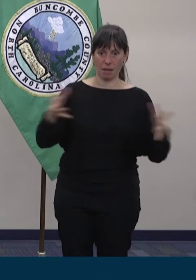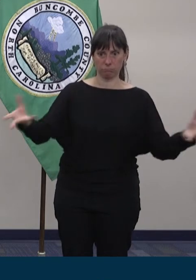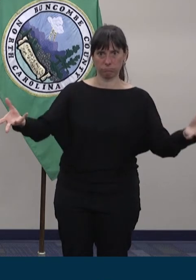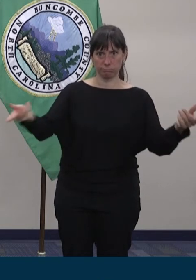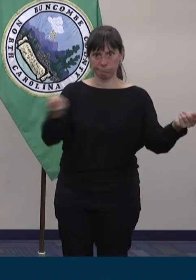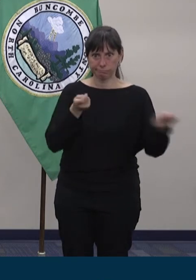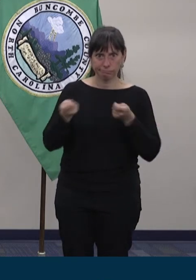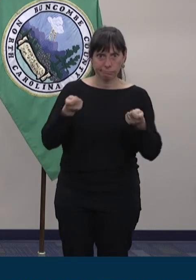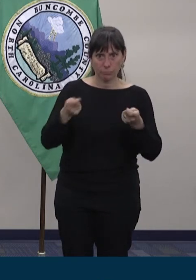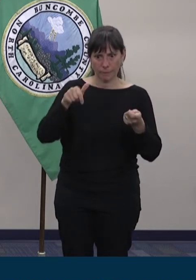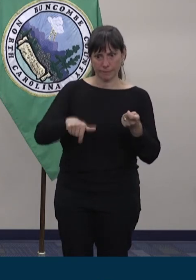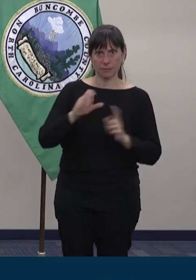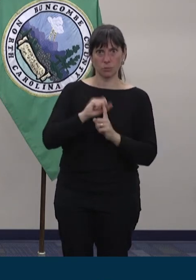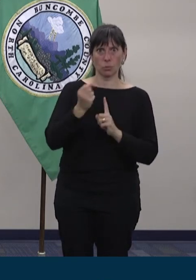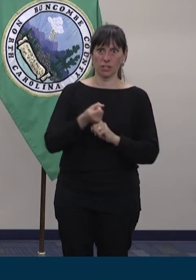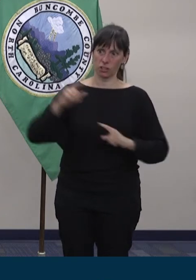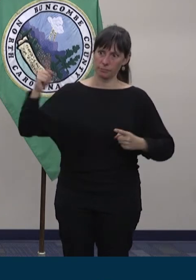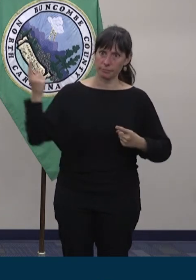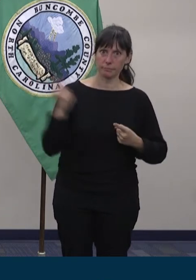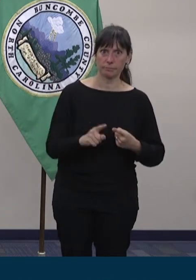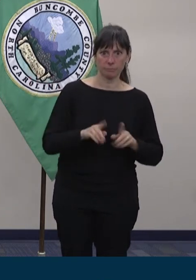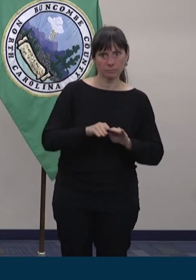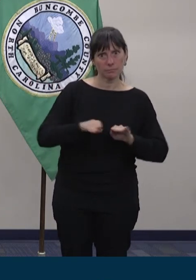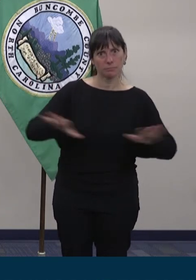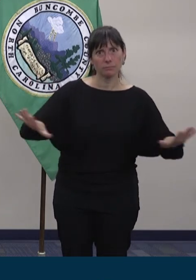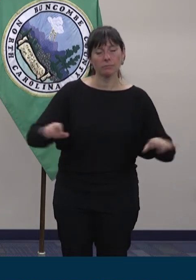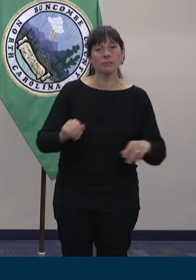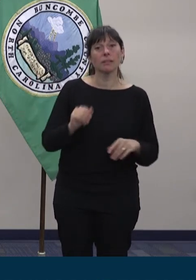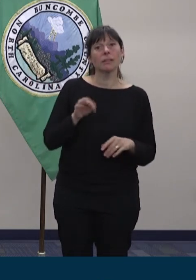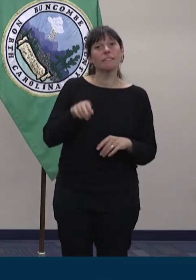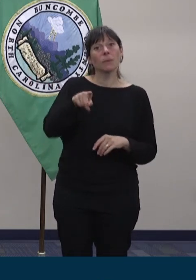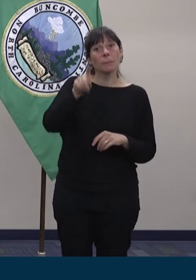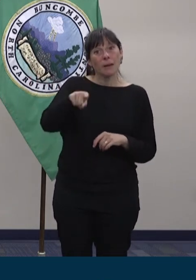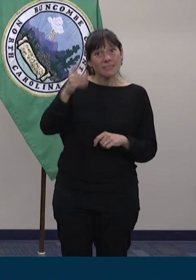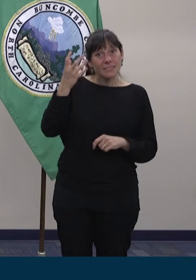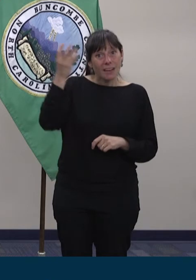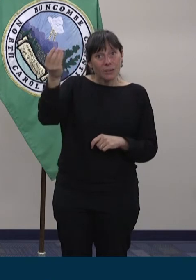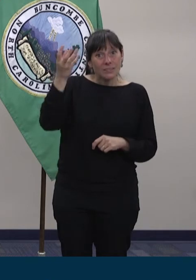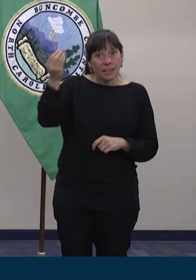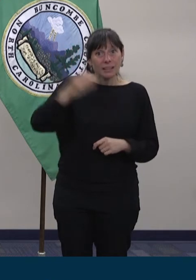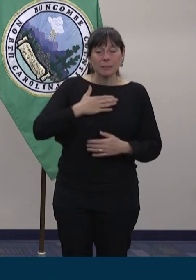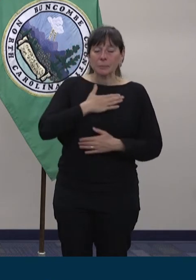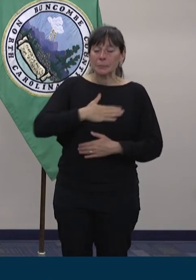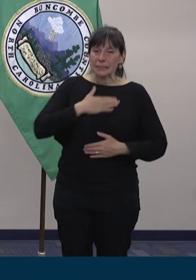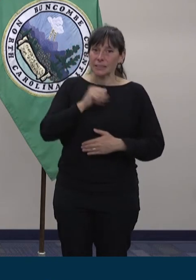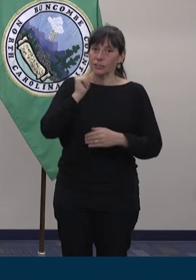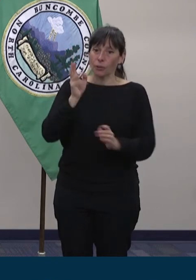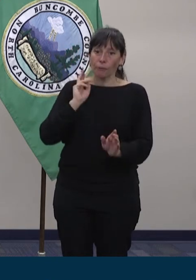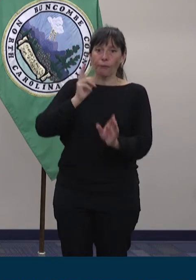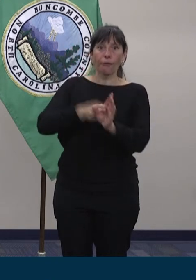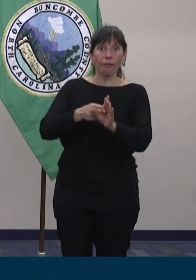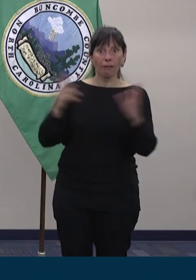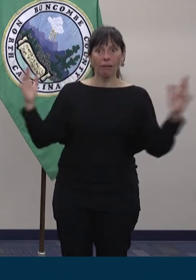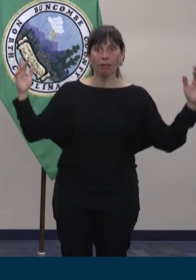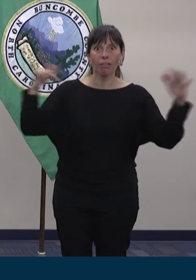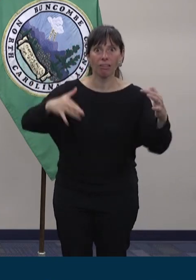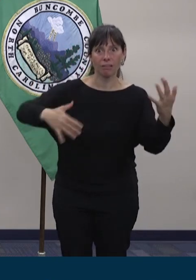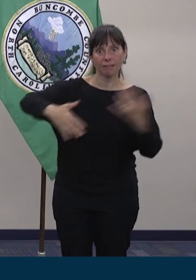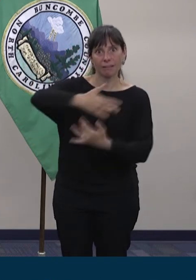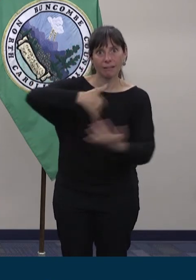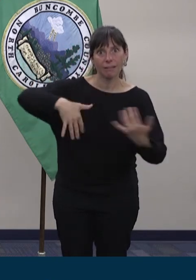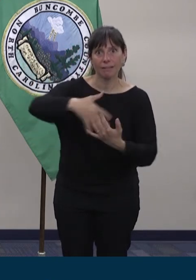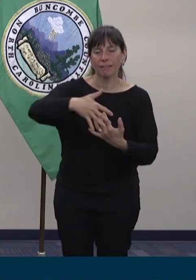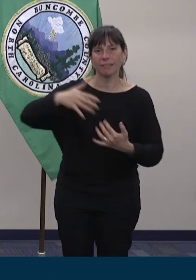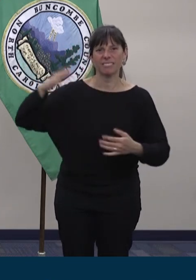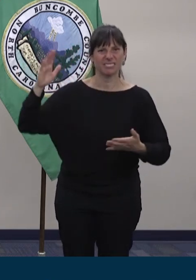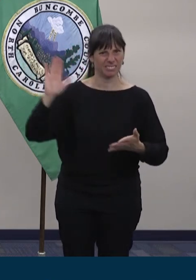you must go out, don't go into large crowds. Keep that distance of 6 feet or more between yourself and others.